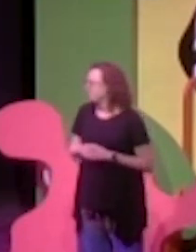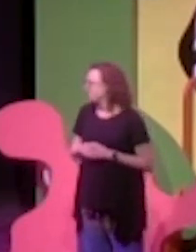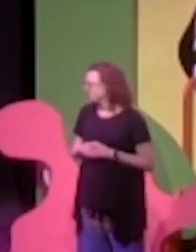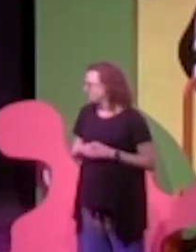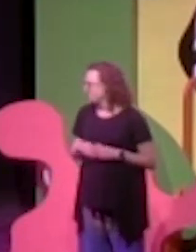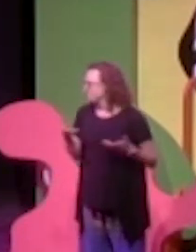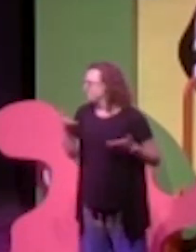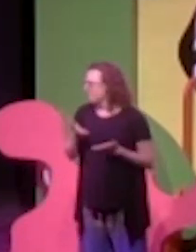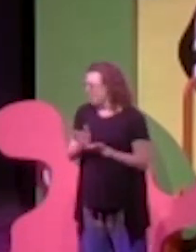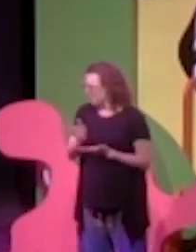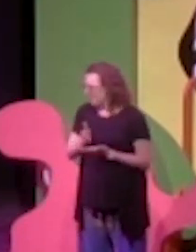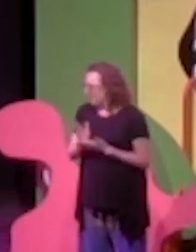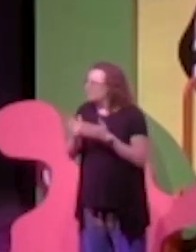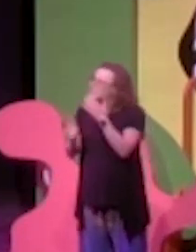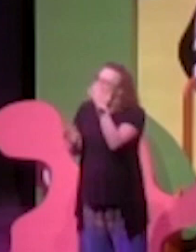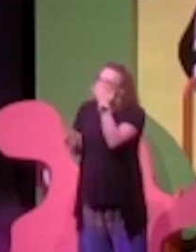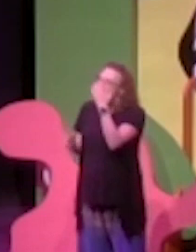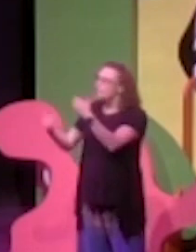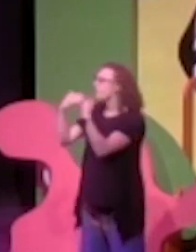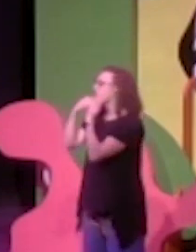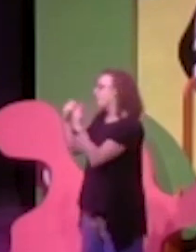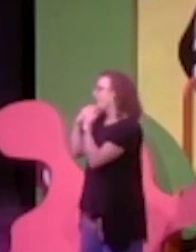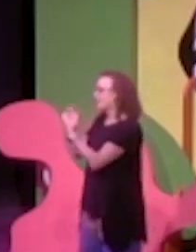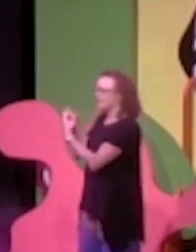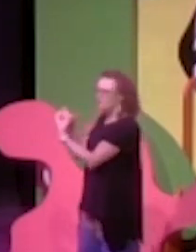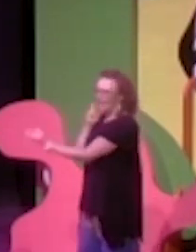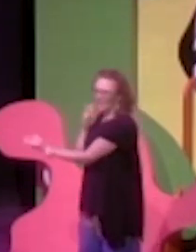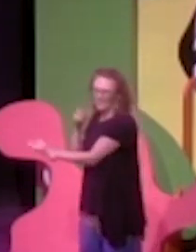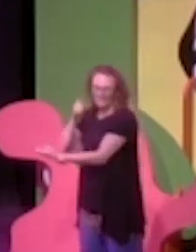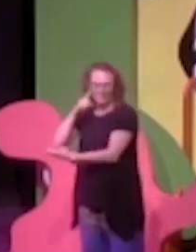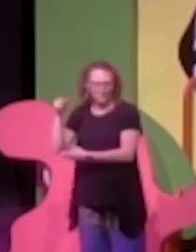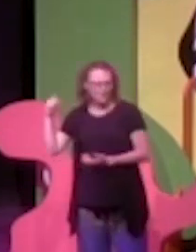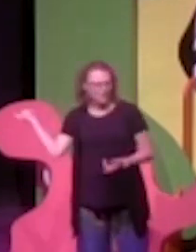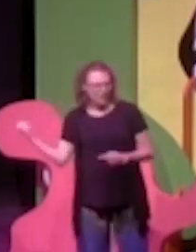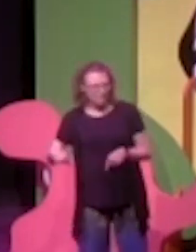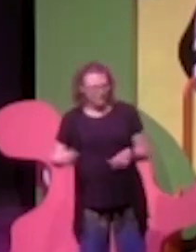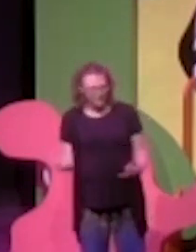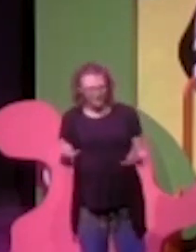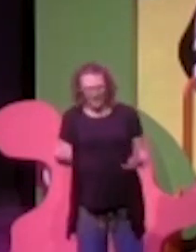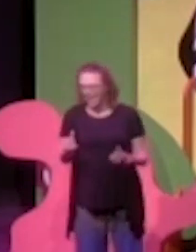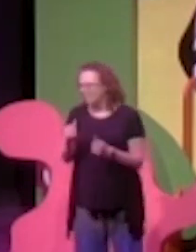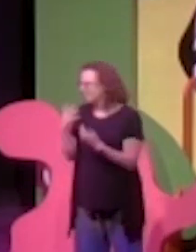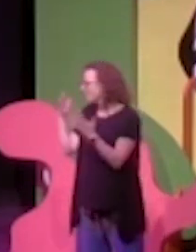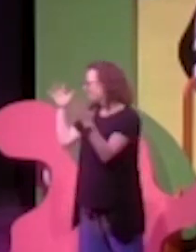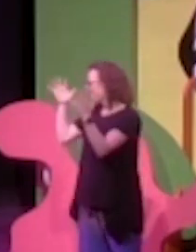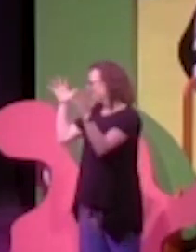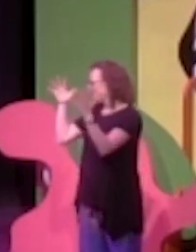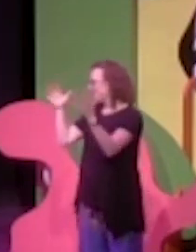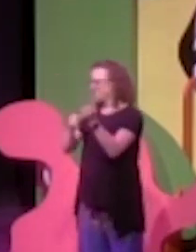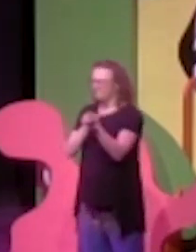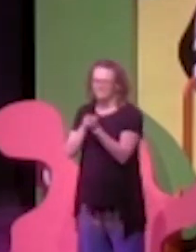All right, so let's thank our panelists for this wonderful conversation.